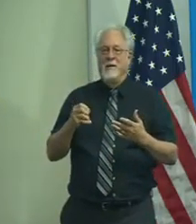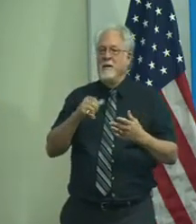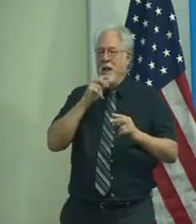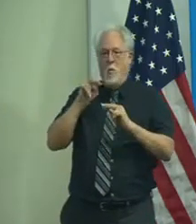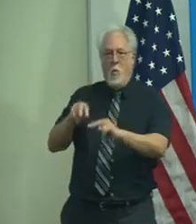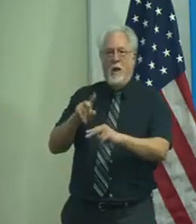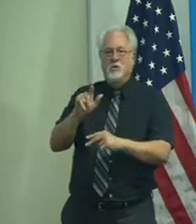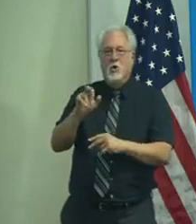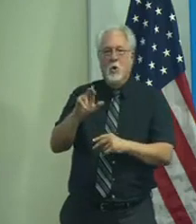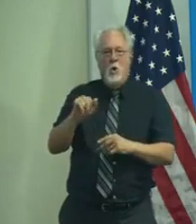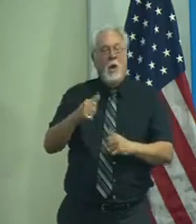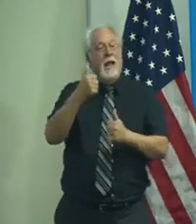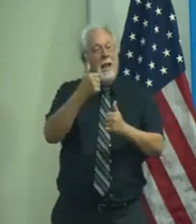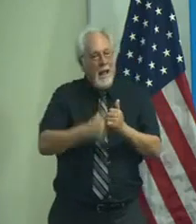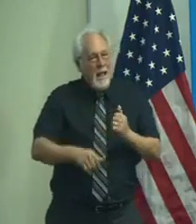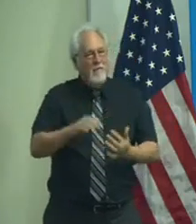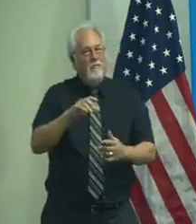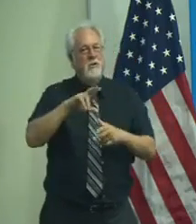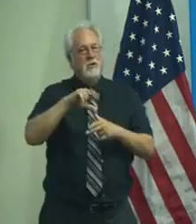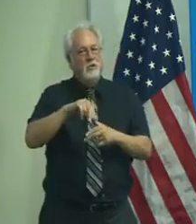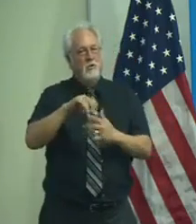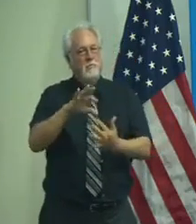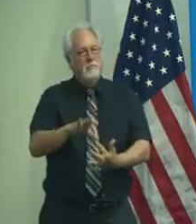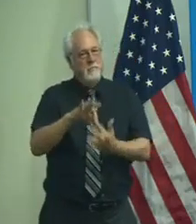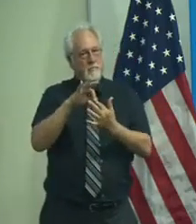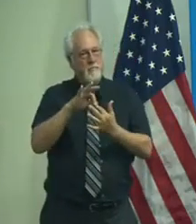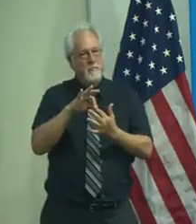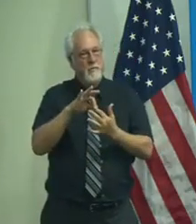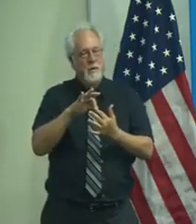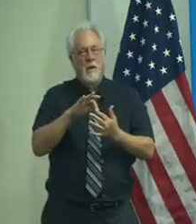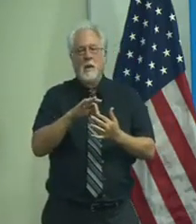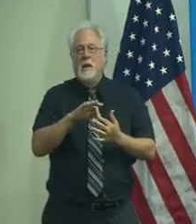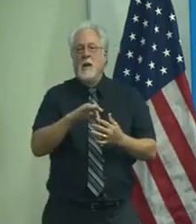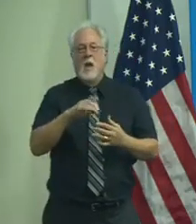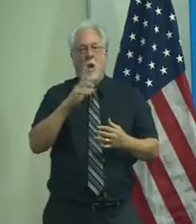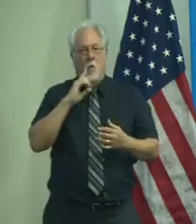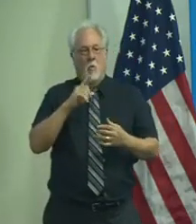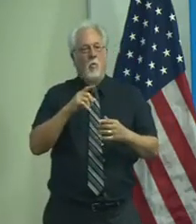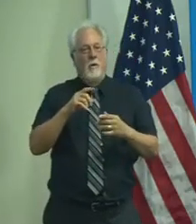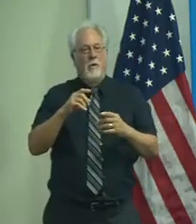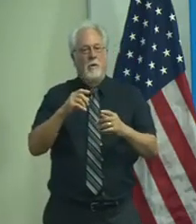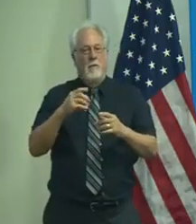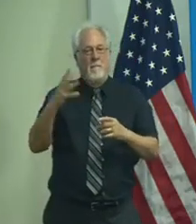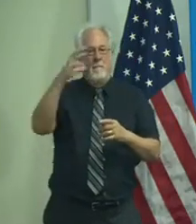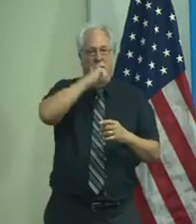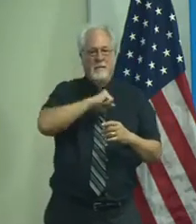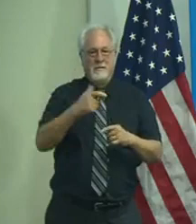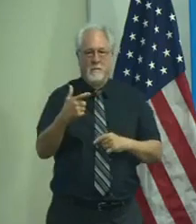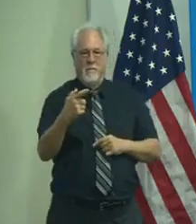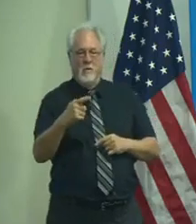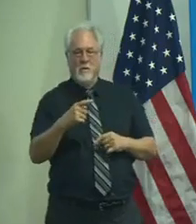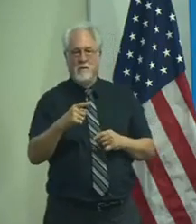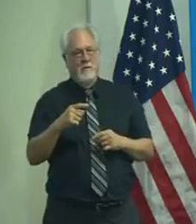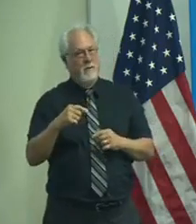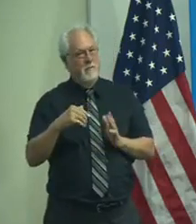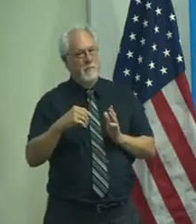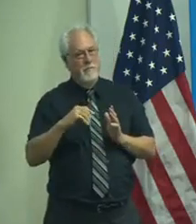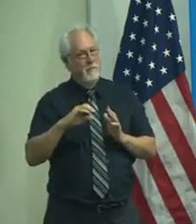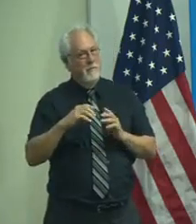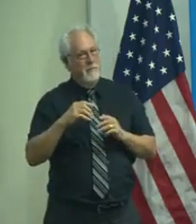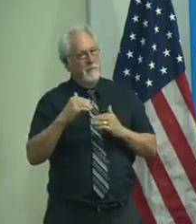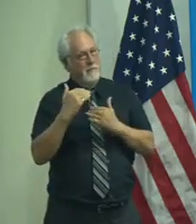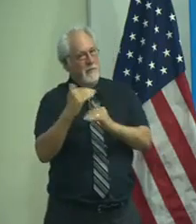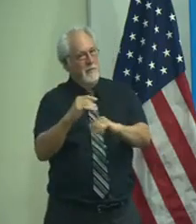Laura. So every storm is unique. I can tell you we're only going to dodge the bullet so many times, and the